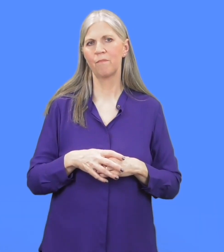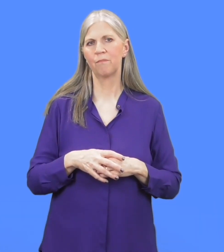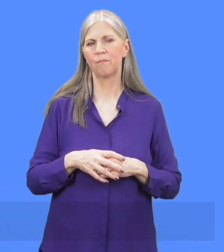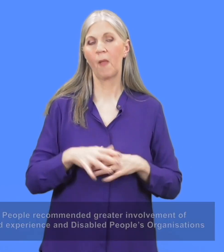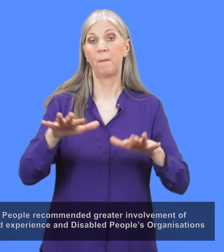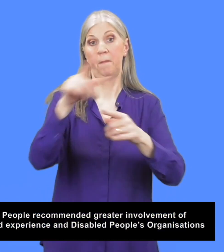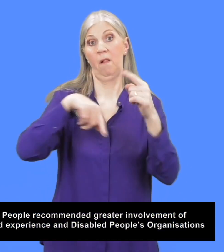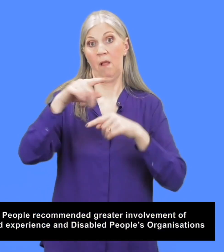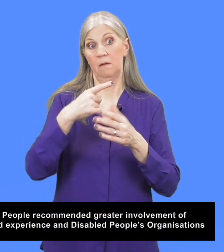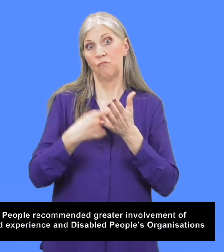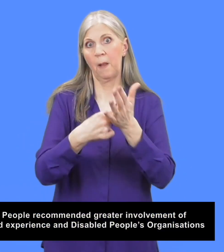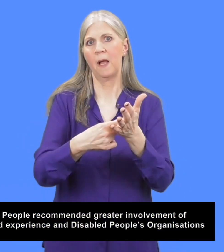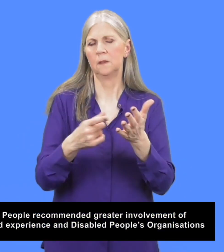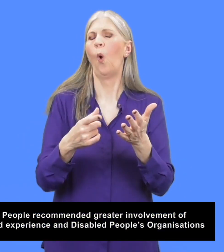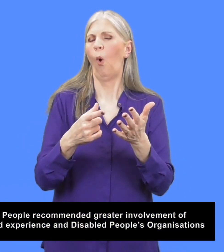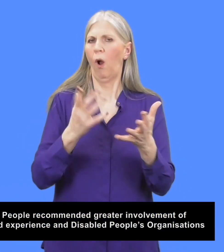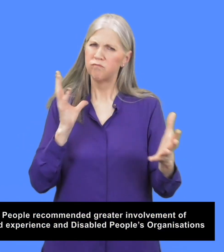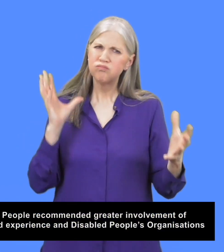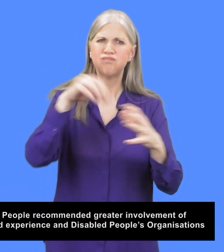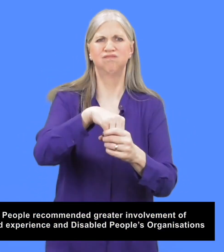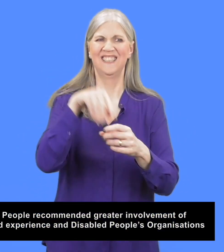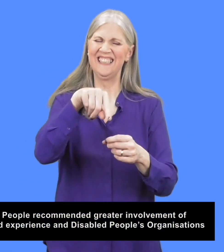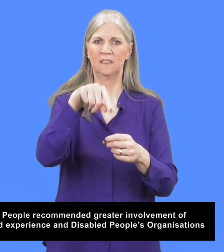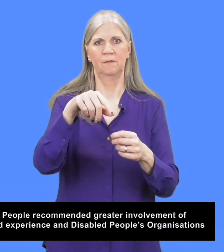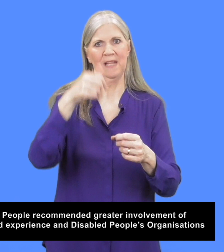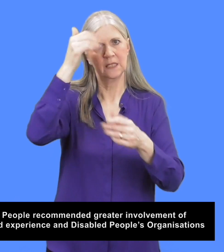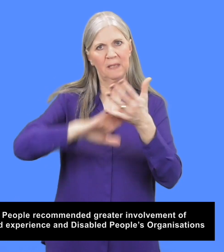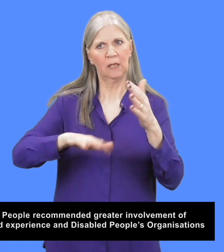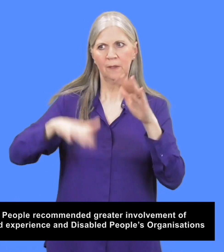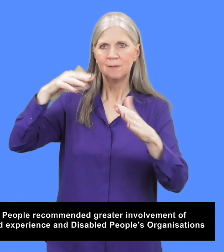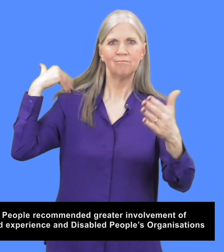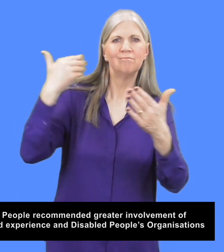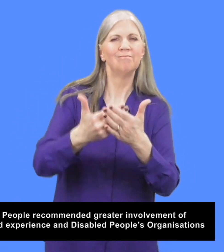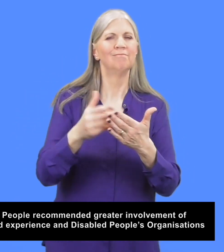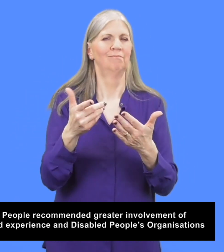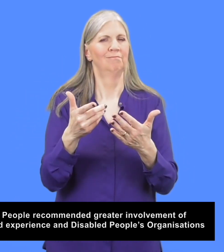People recommended greater involvement of lived experience and disabled people's organisations,